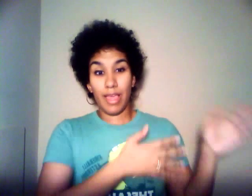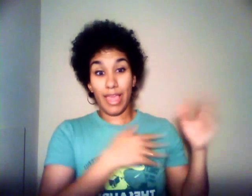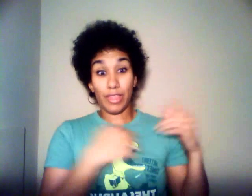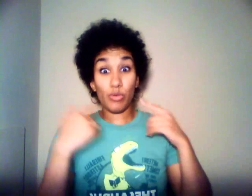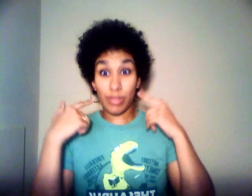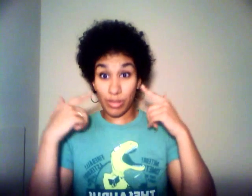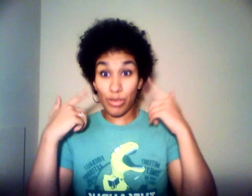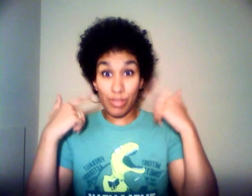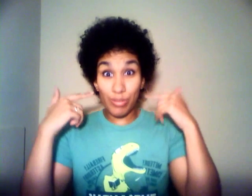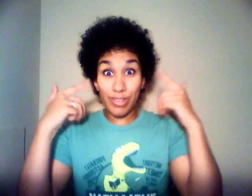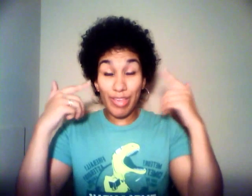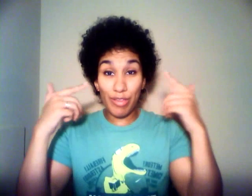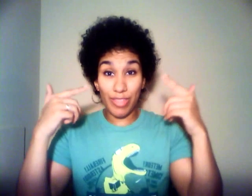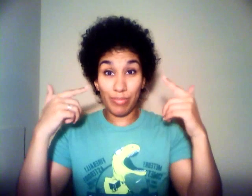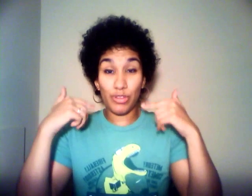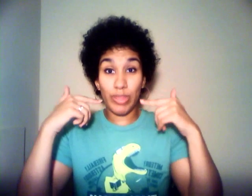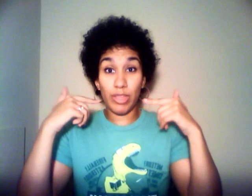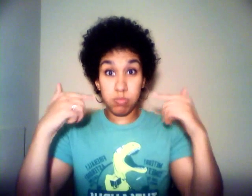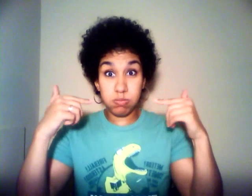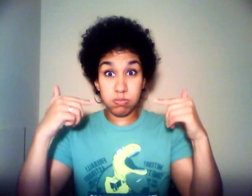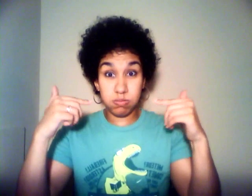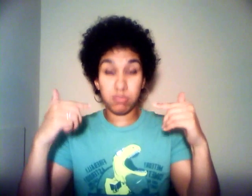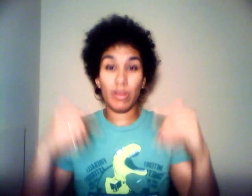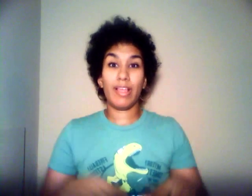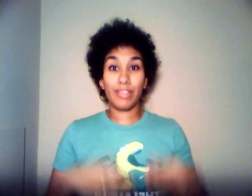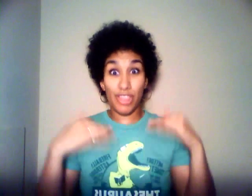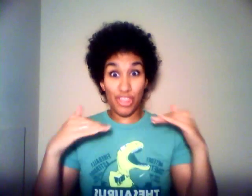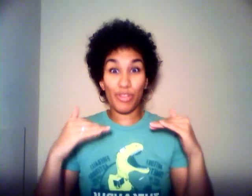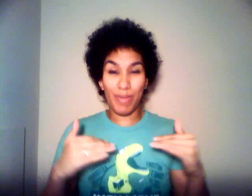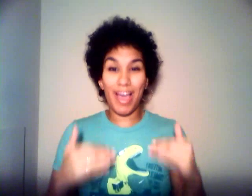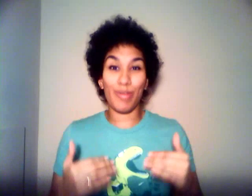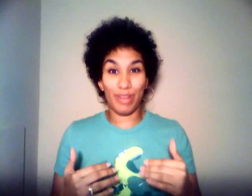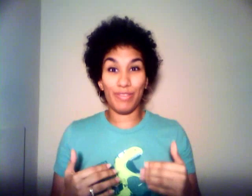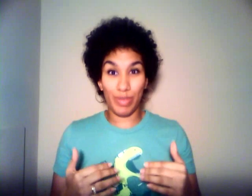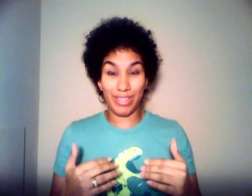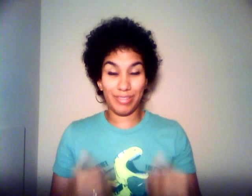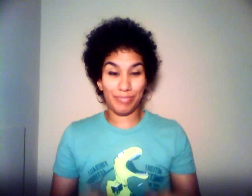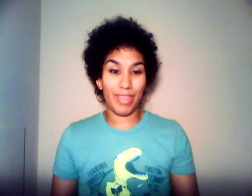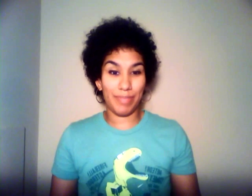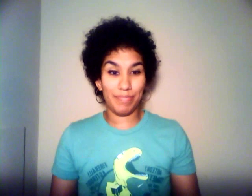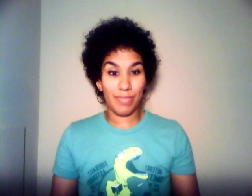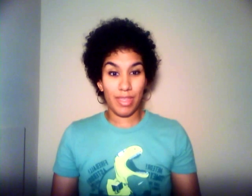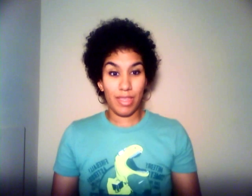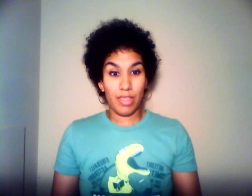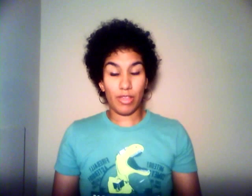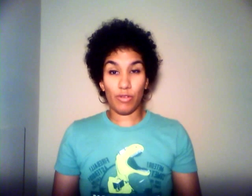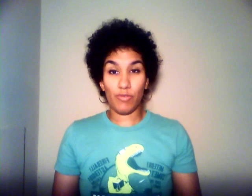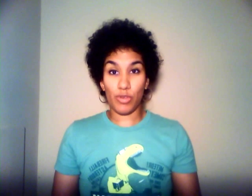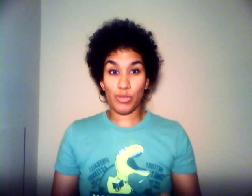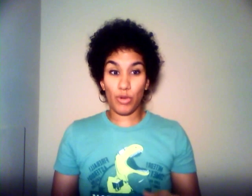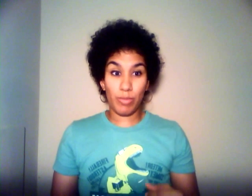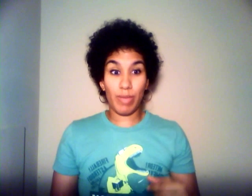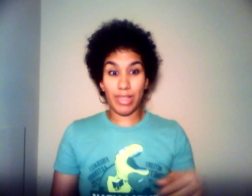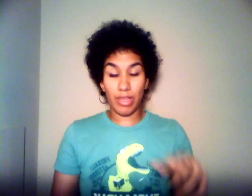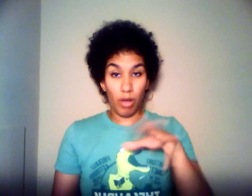And you'll still hear them doing the to show the power of the wind. Okay? So for storm, you might see all of